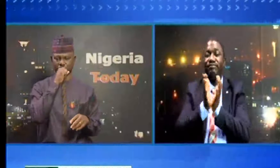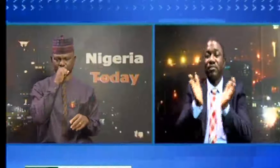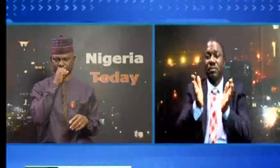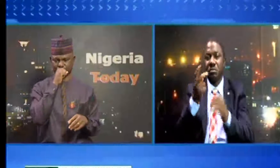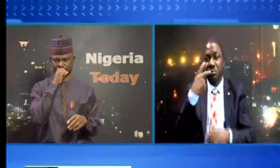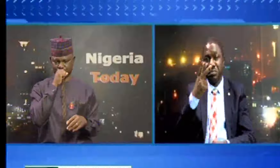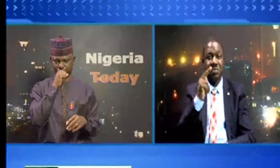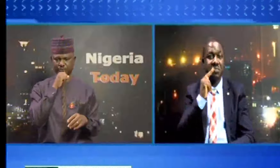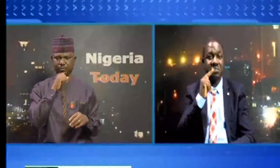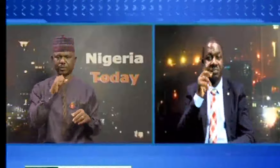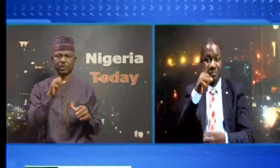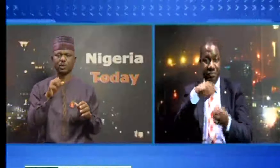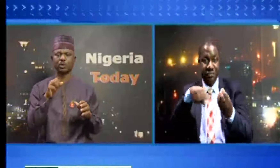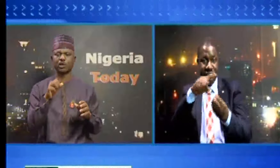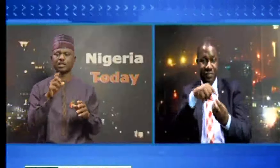around,